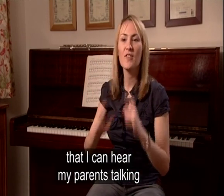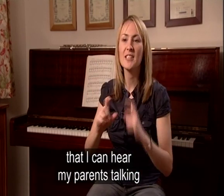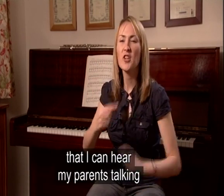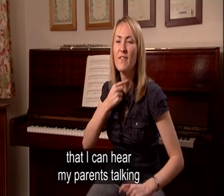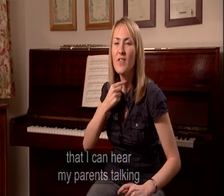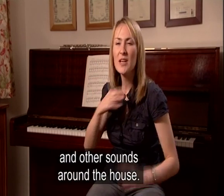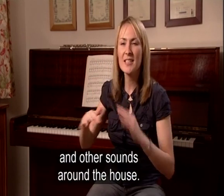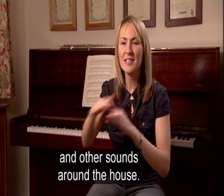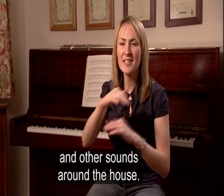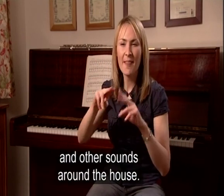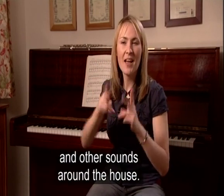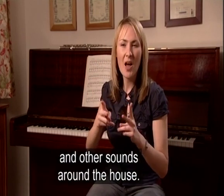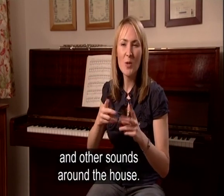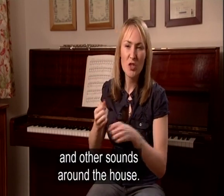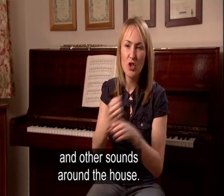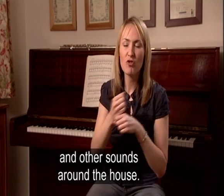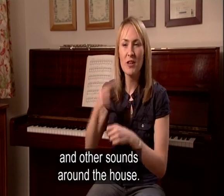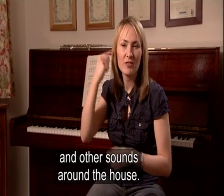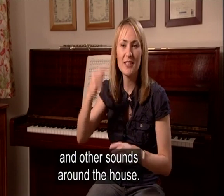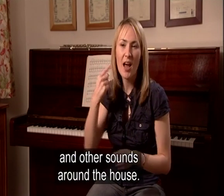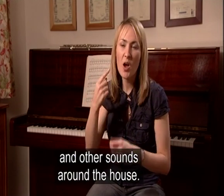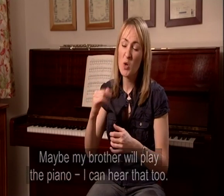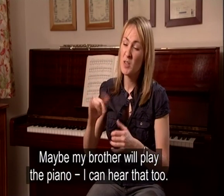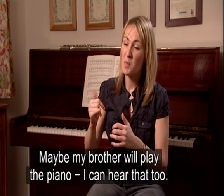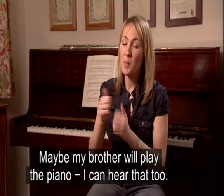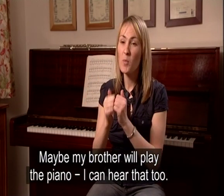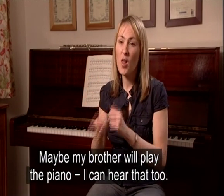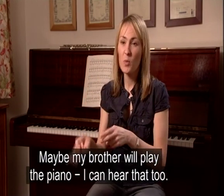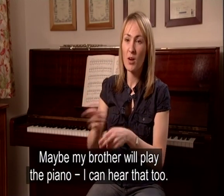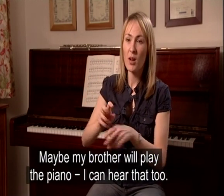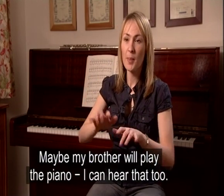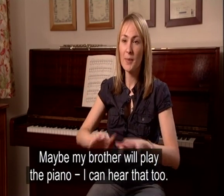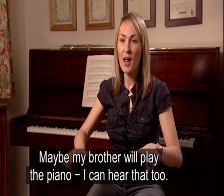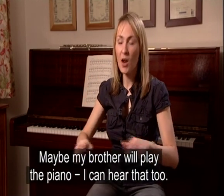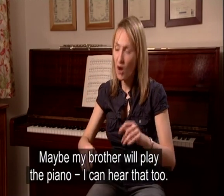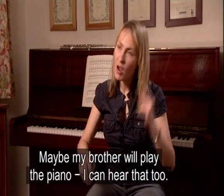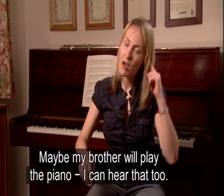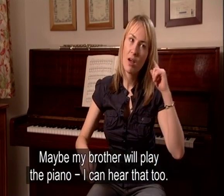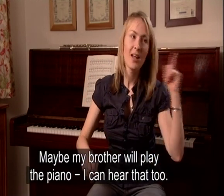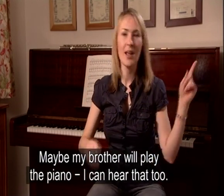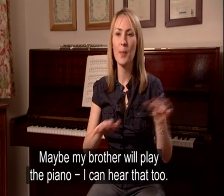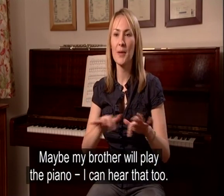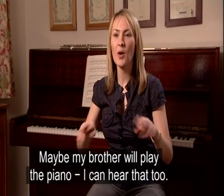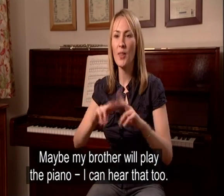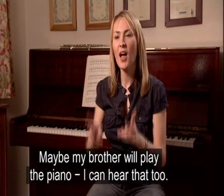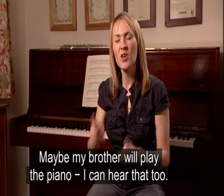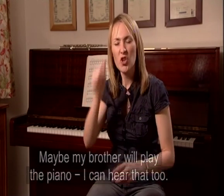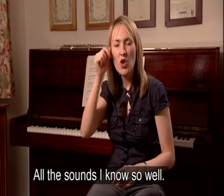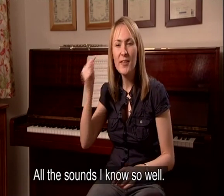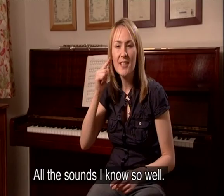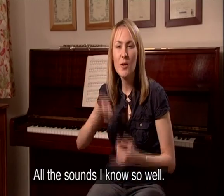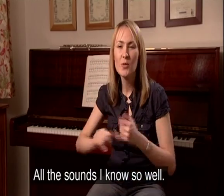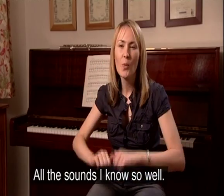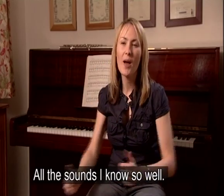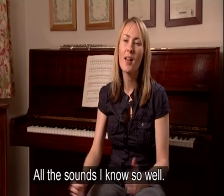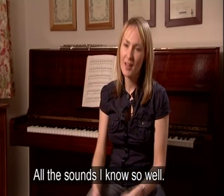parents talking and other sounds around the house. Maybe my brother will play the piano. I can hear that too. All sounds I